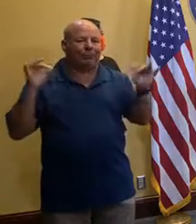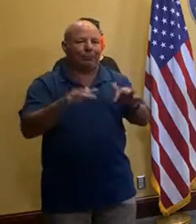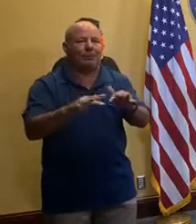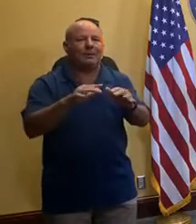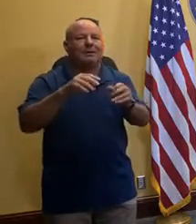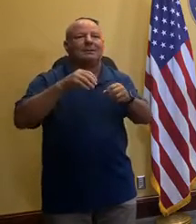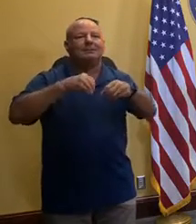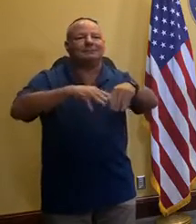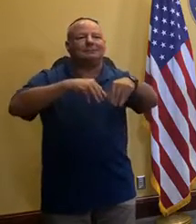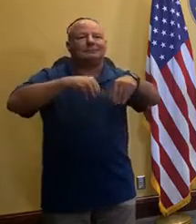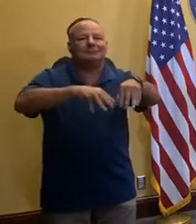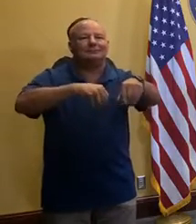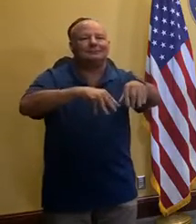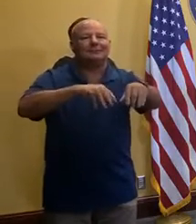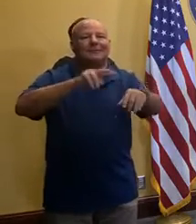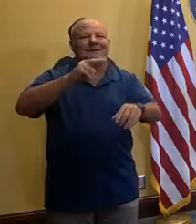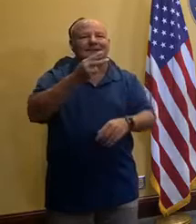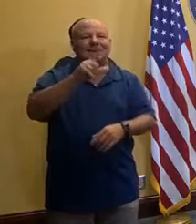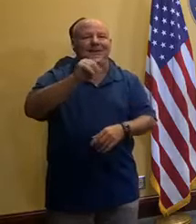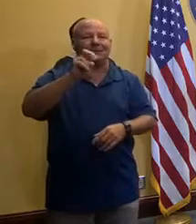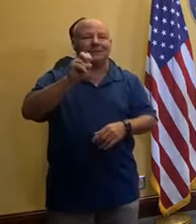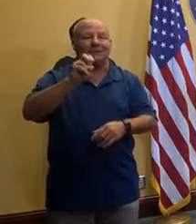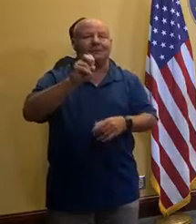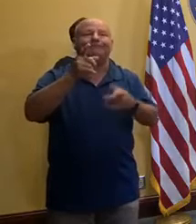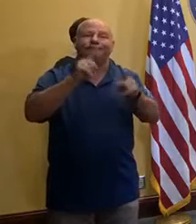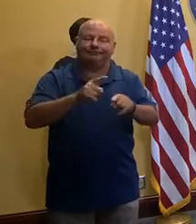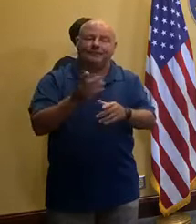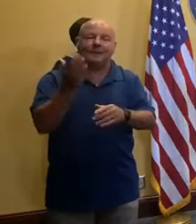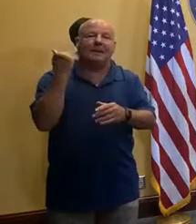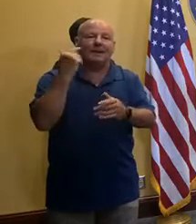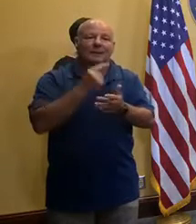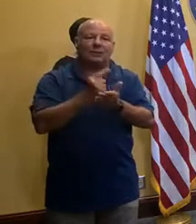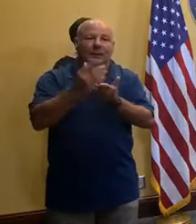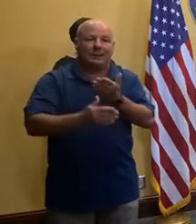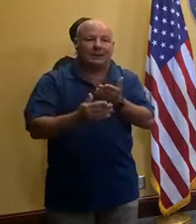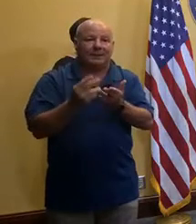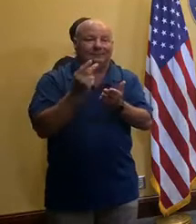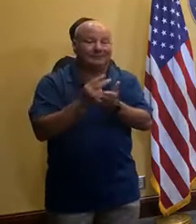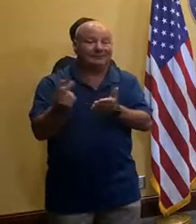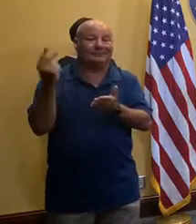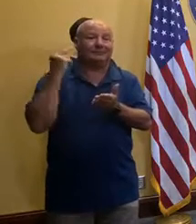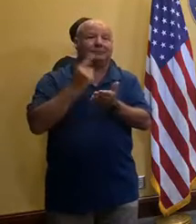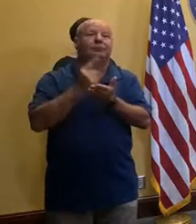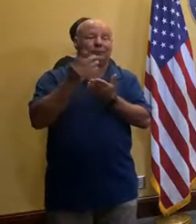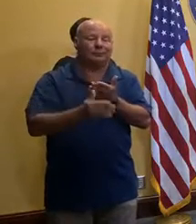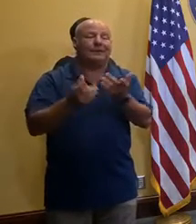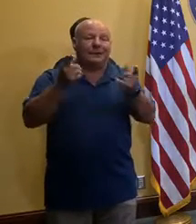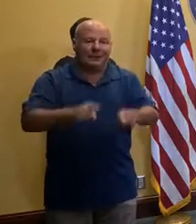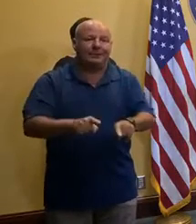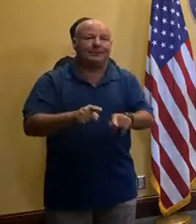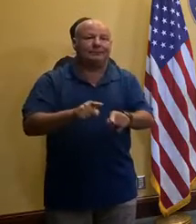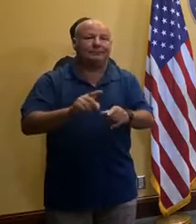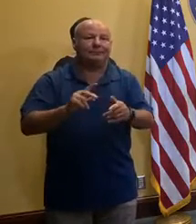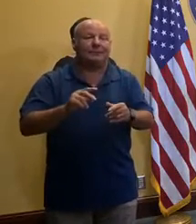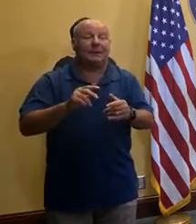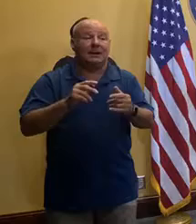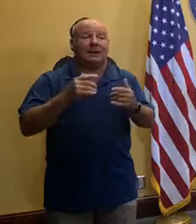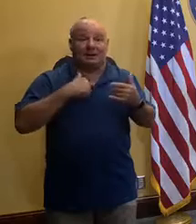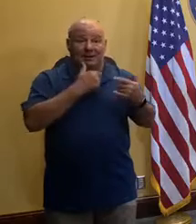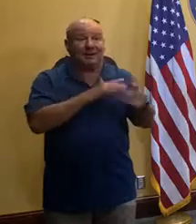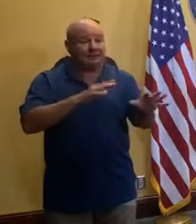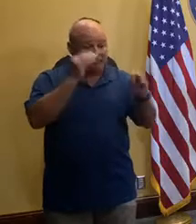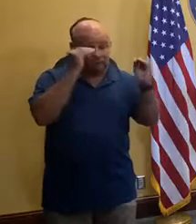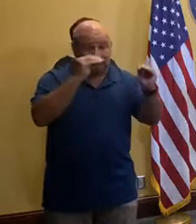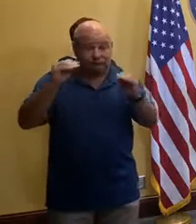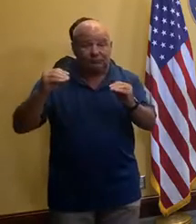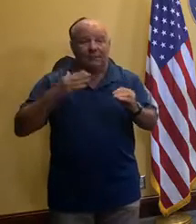last weekend. We had that weekend before. And I'm here to tell you now I have given specific instructions to my field